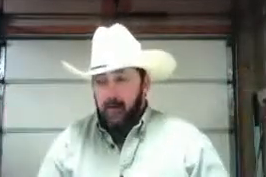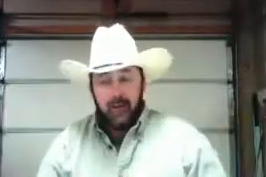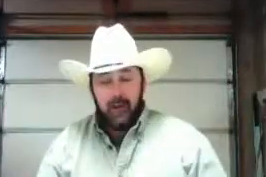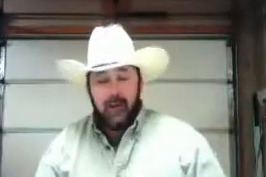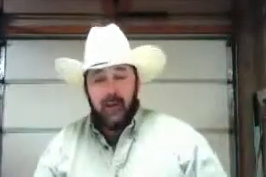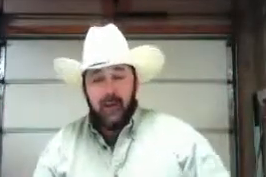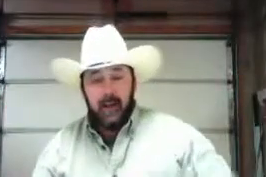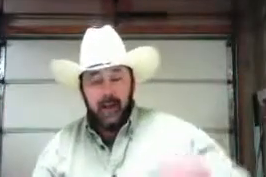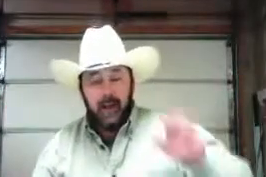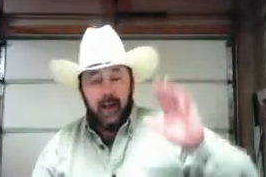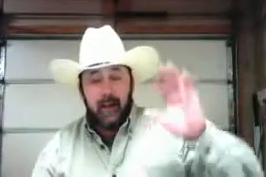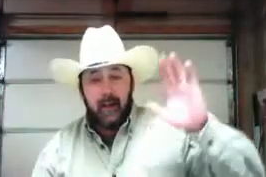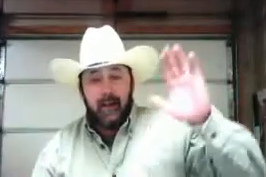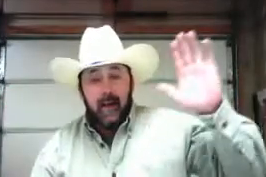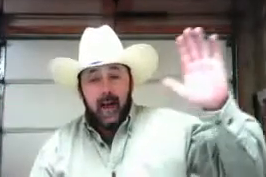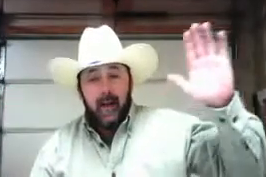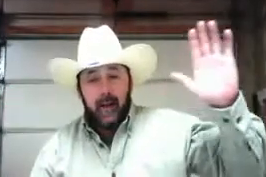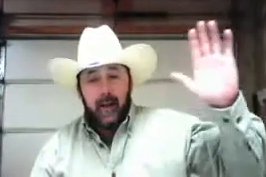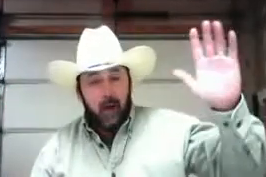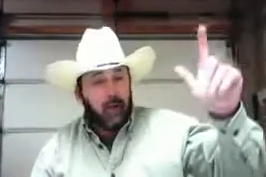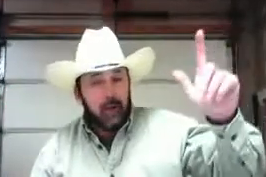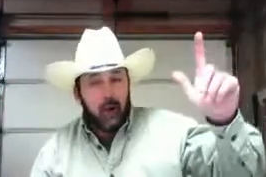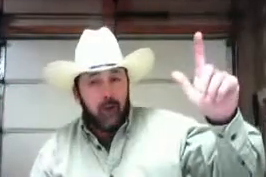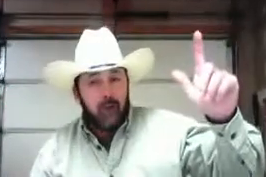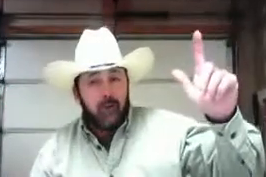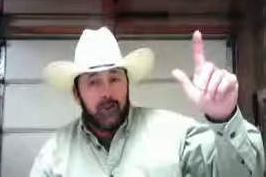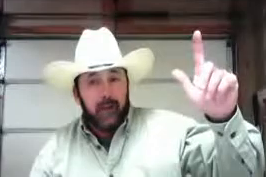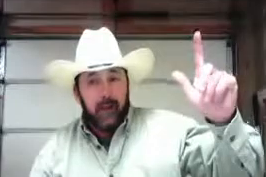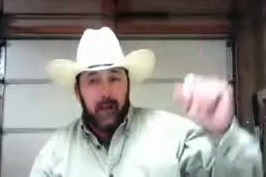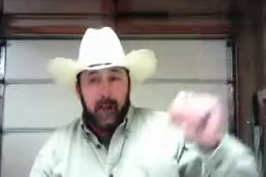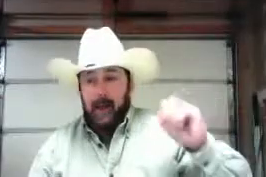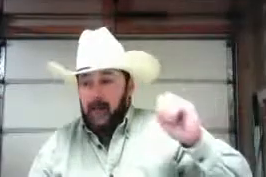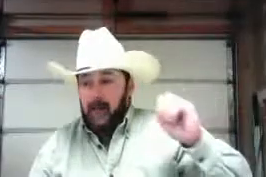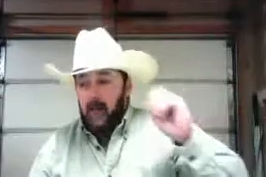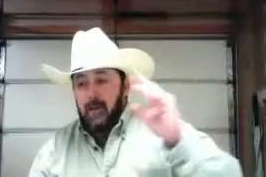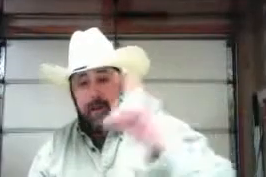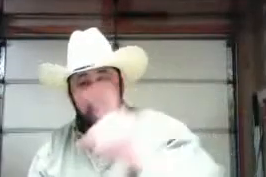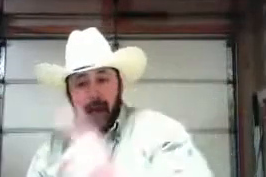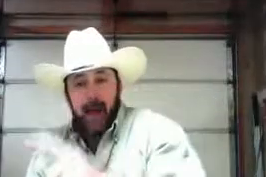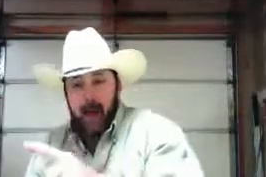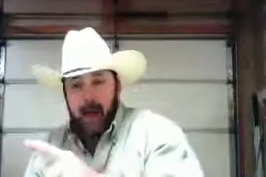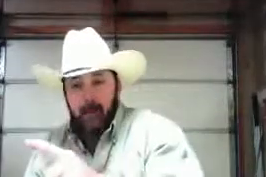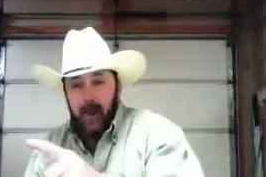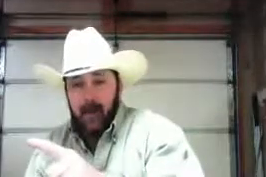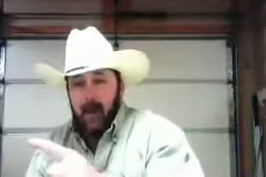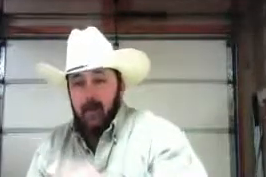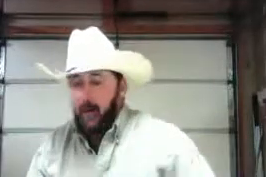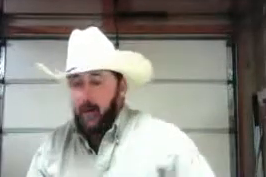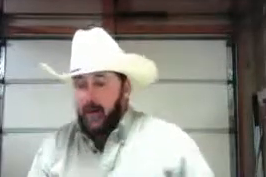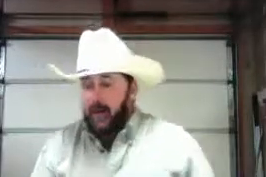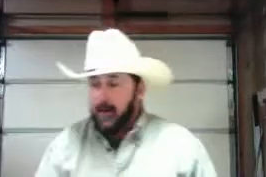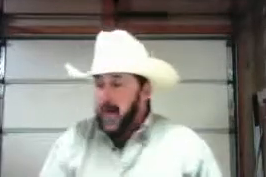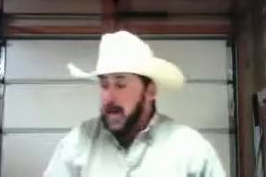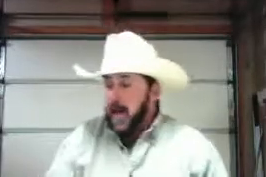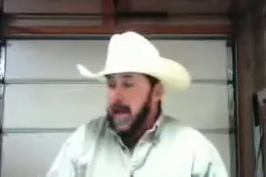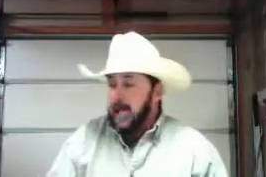Christian in the going to church on Sunday, toting a big black Bible like Al Gore did, and